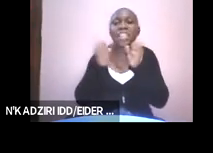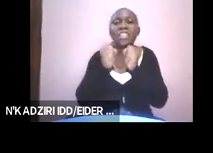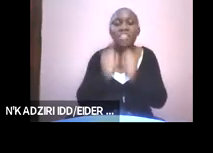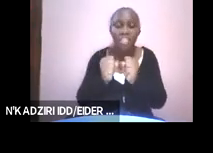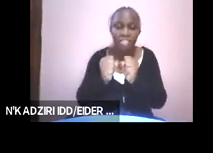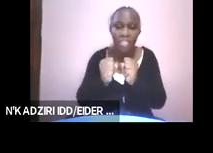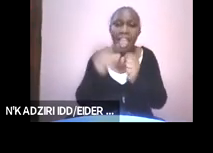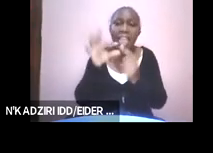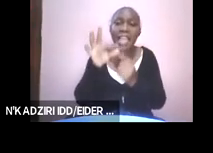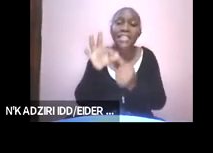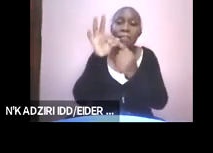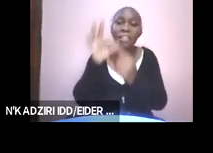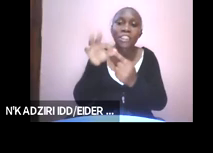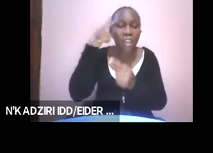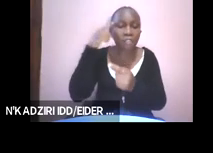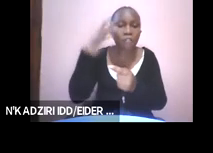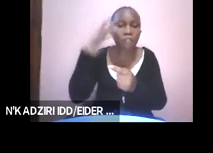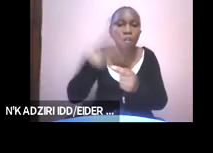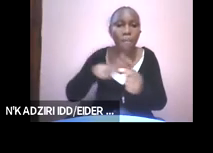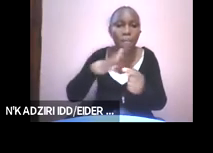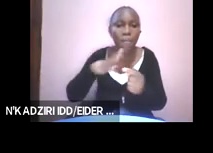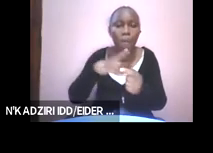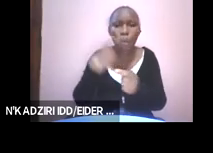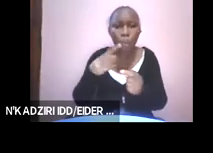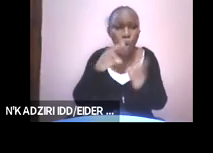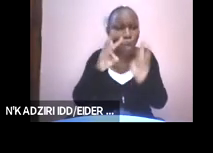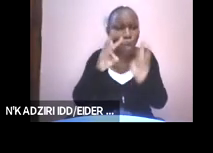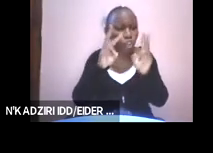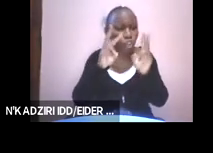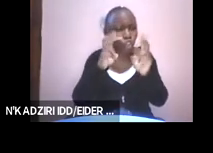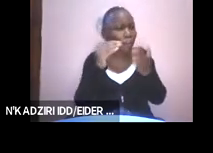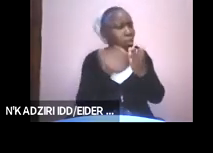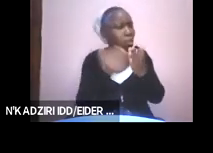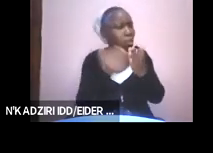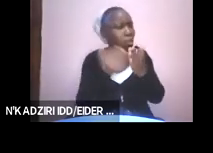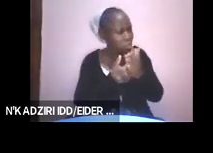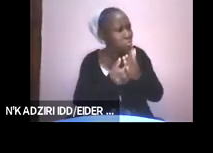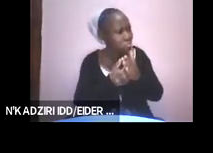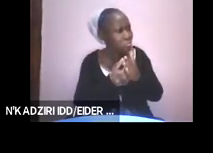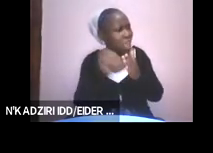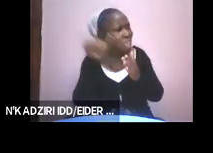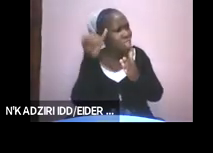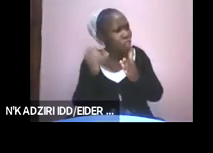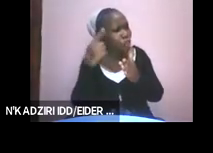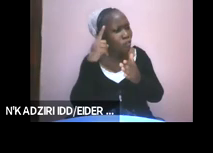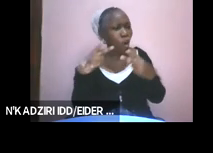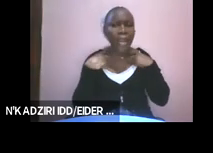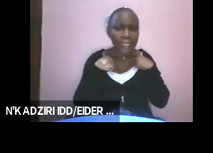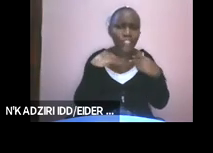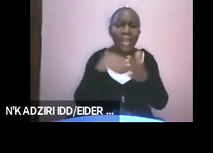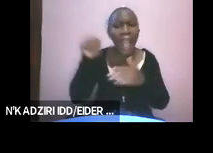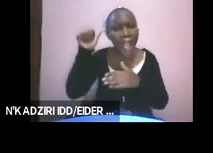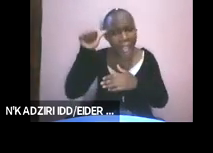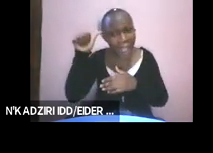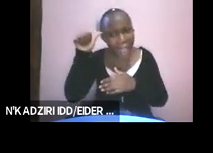people who this is a new topic, who issues of colonization, whether in academia or scholarly work, are